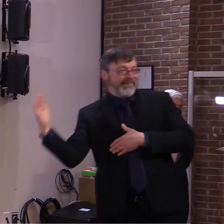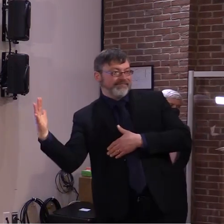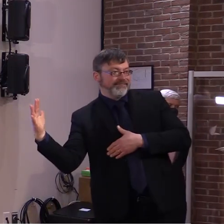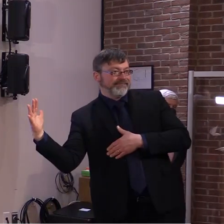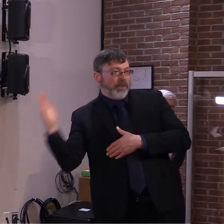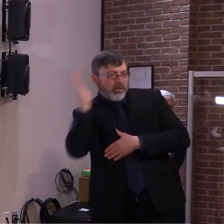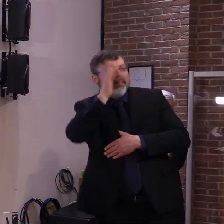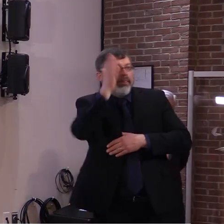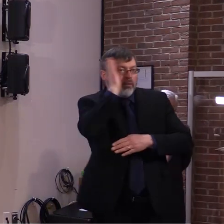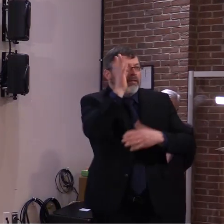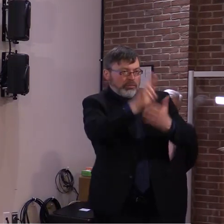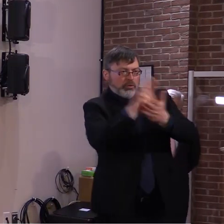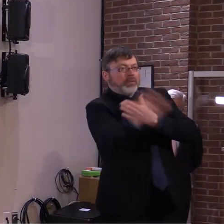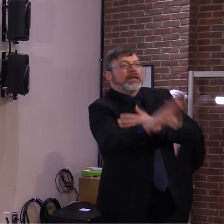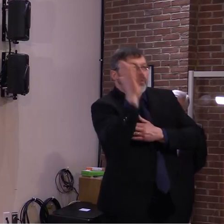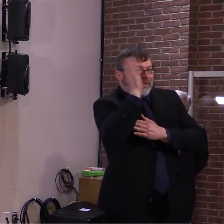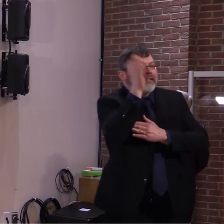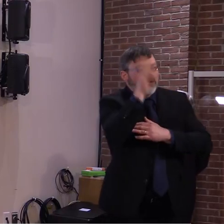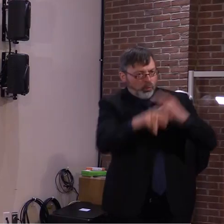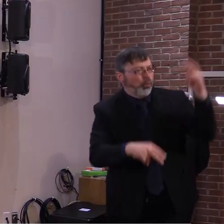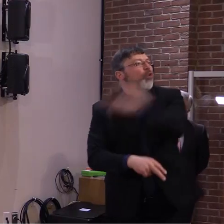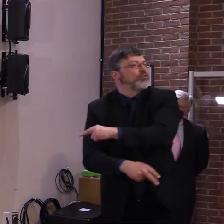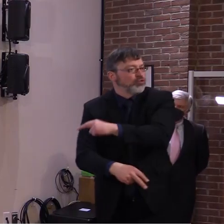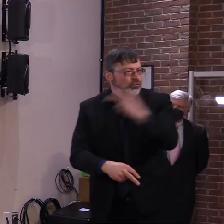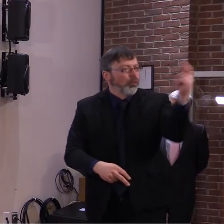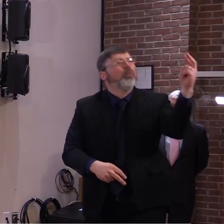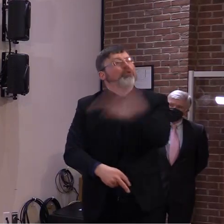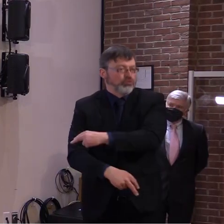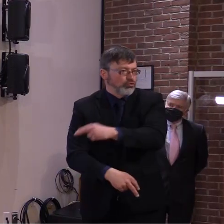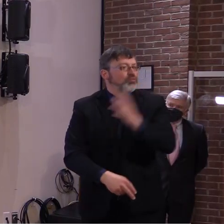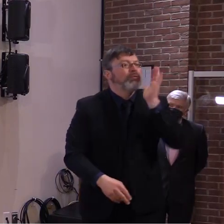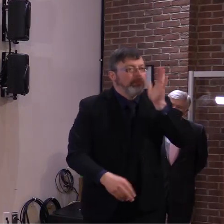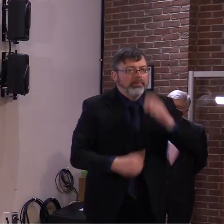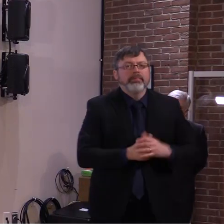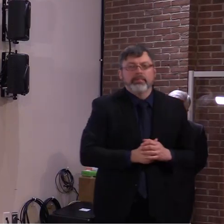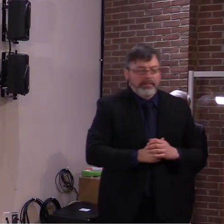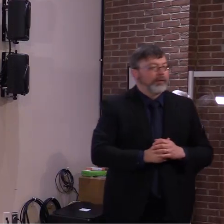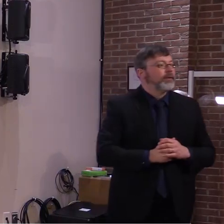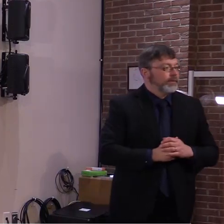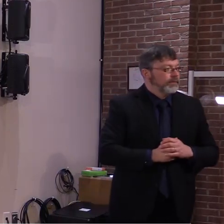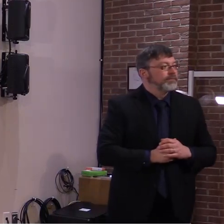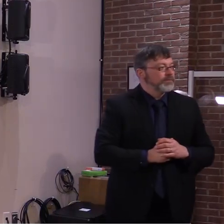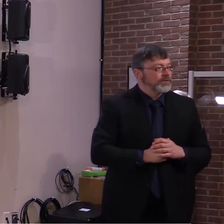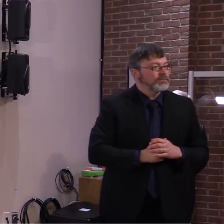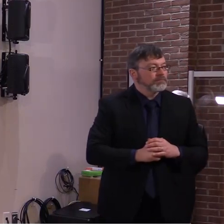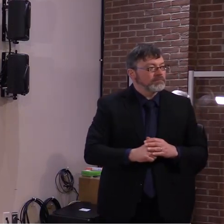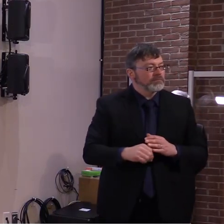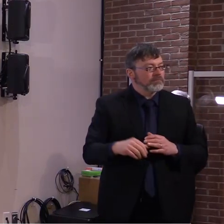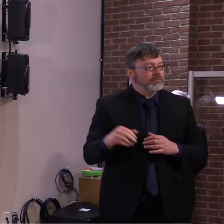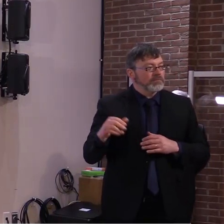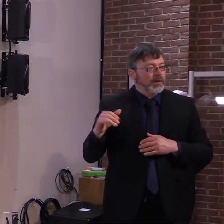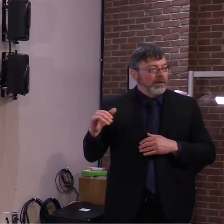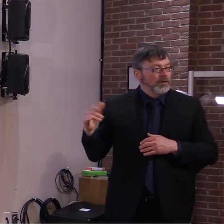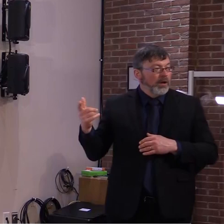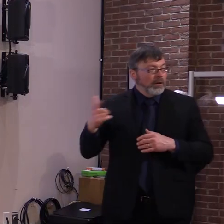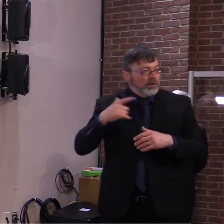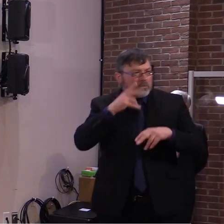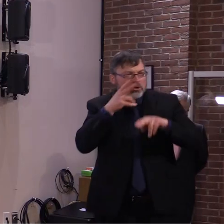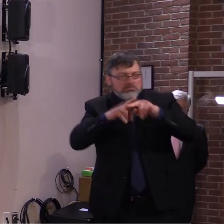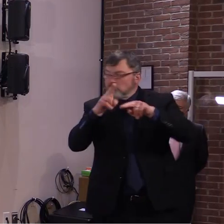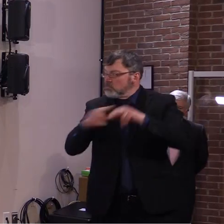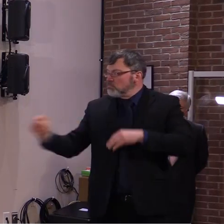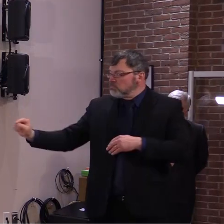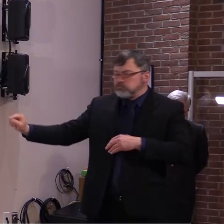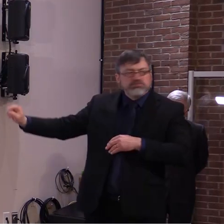understand, and even more impressive to really see in context of the fact that the cases, as you've heard